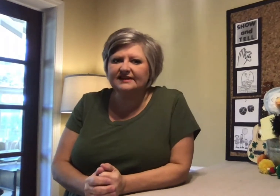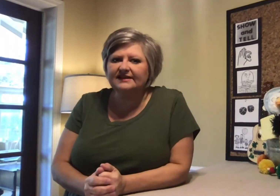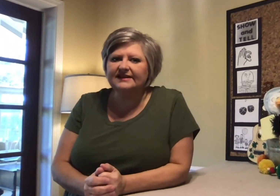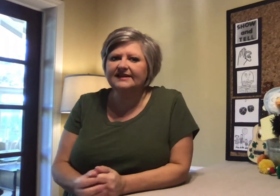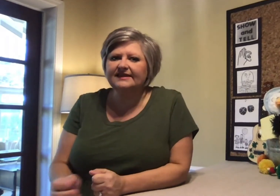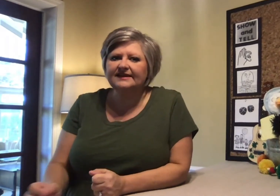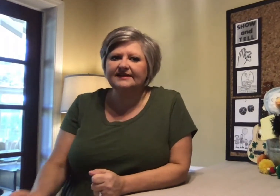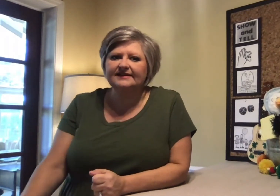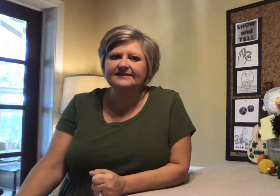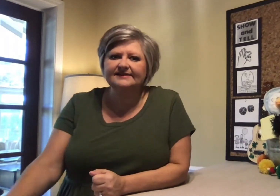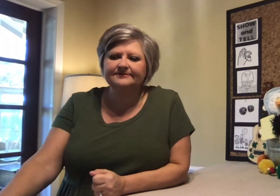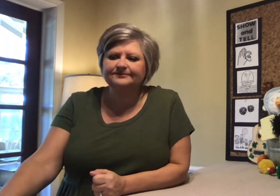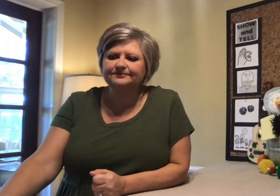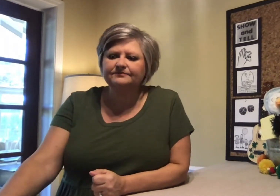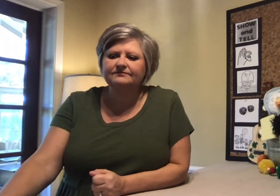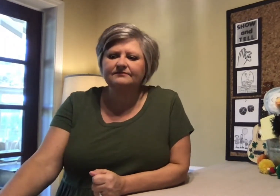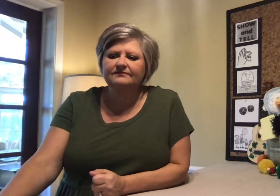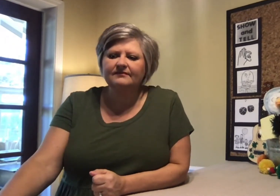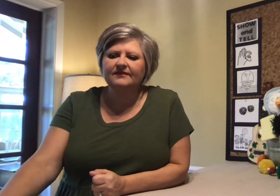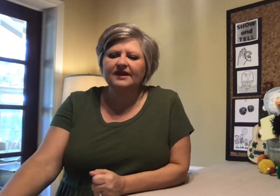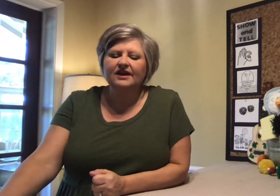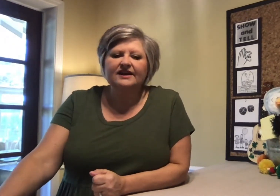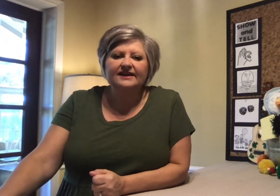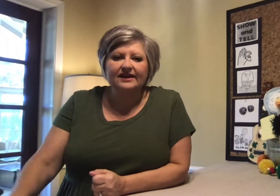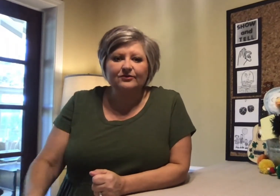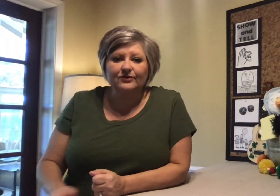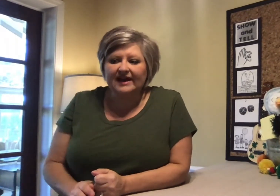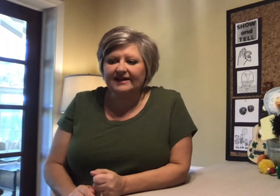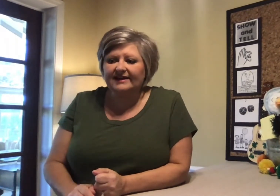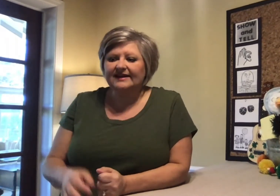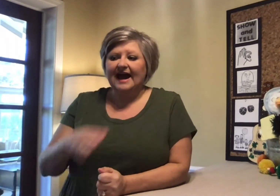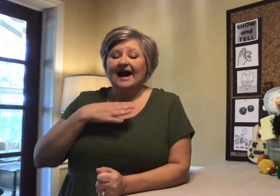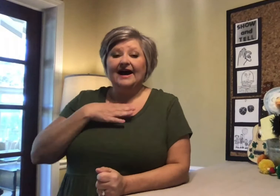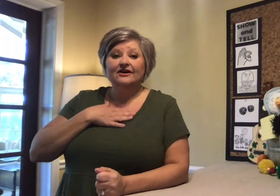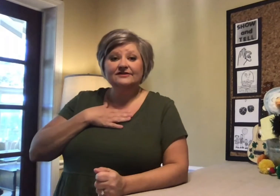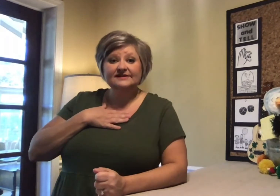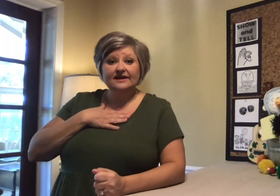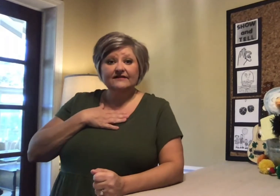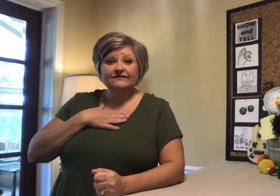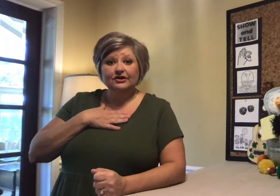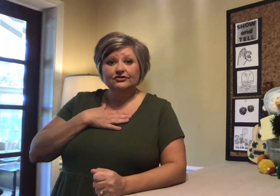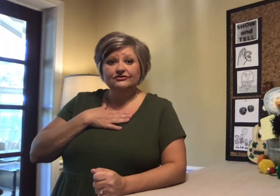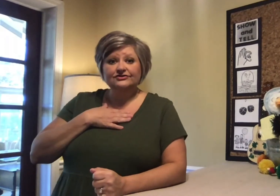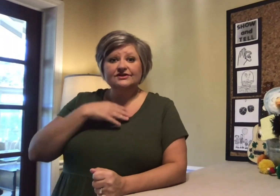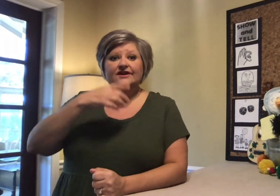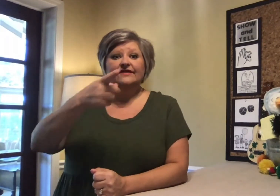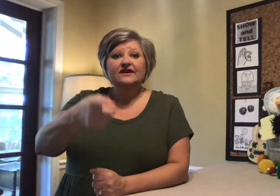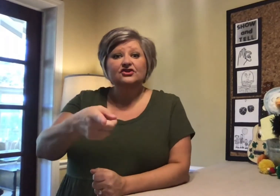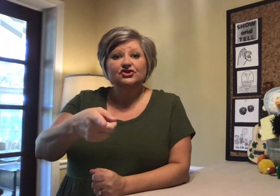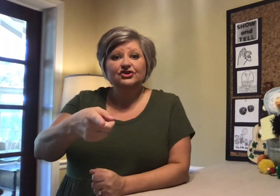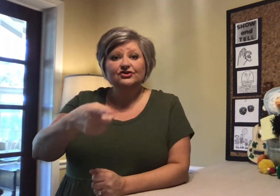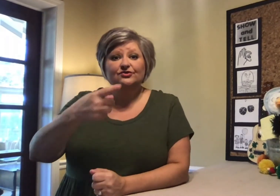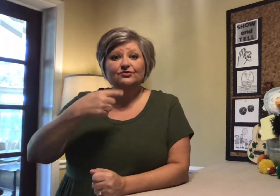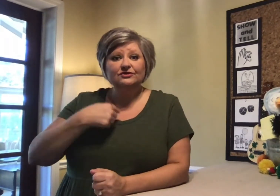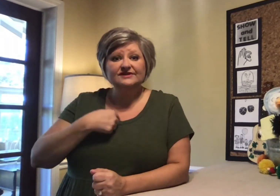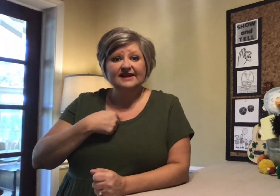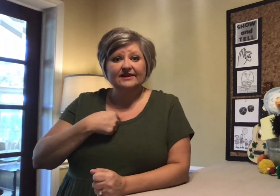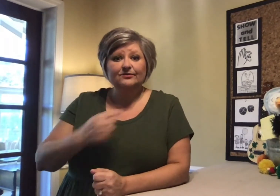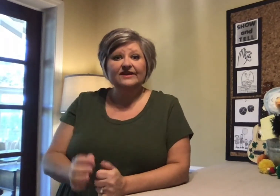silly things. Get ready. I'll say it first, then you will say it with